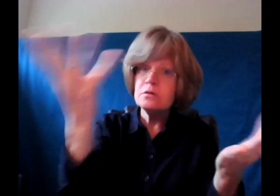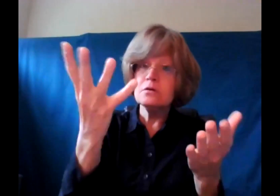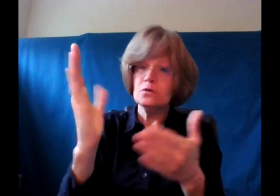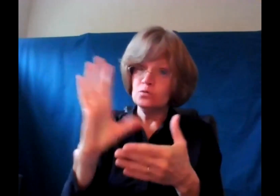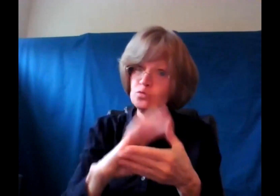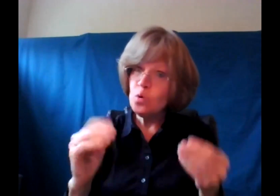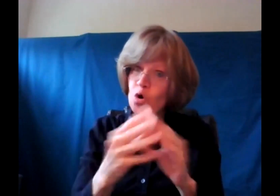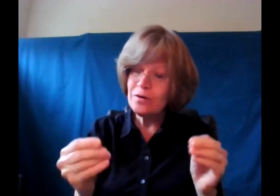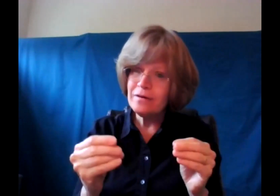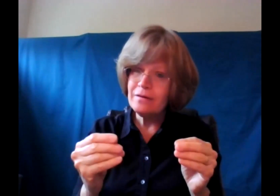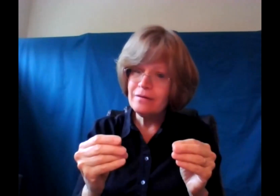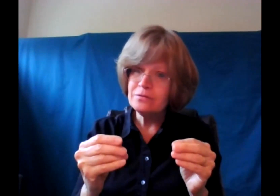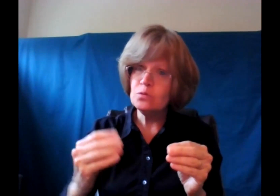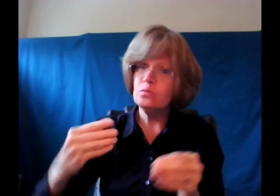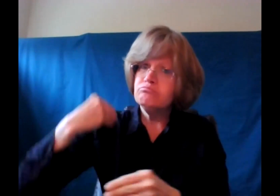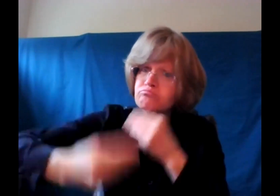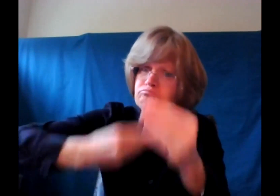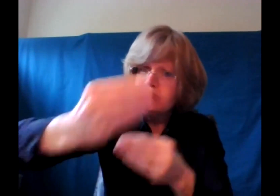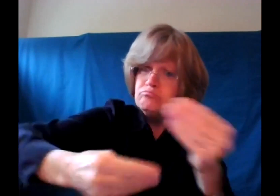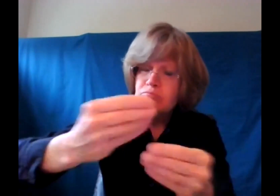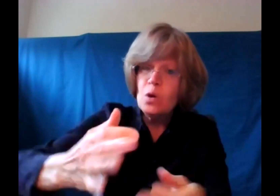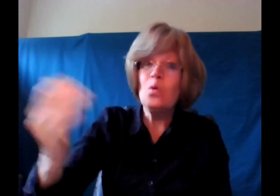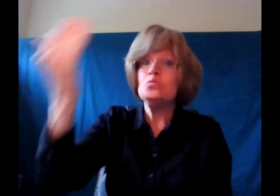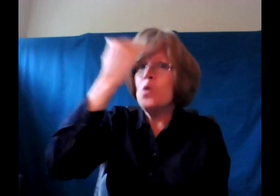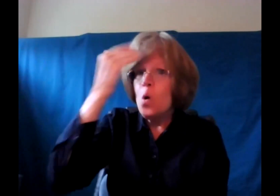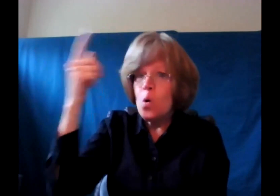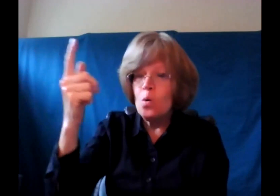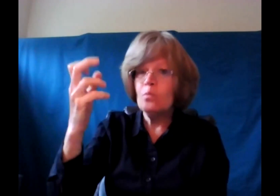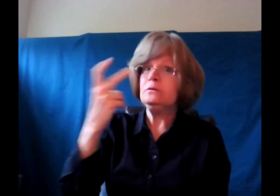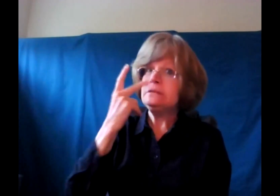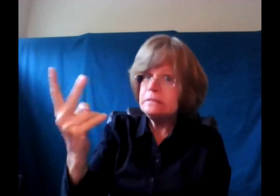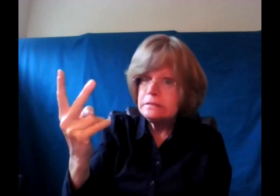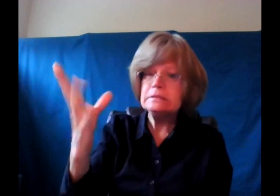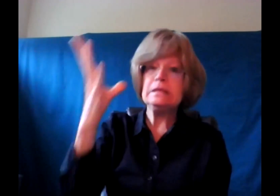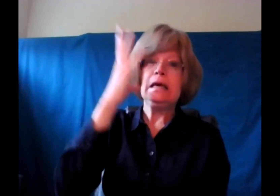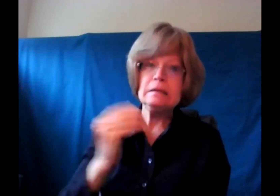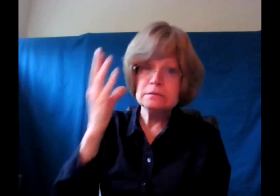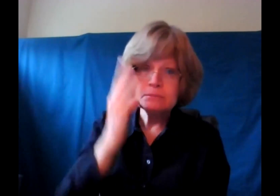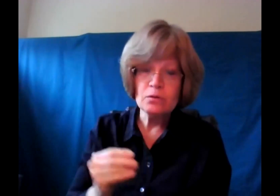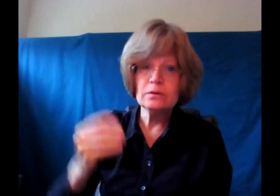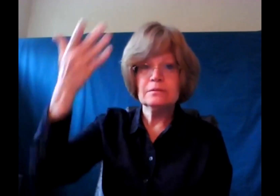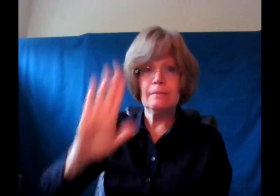so that our generations will know it and see it and experience it.